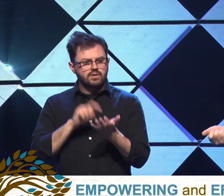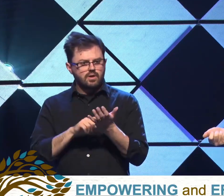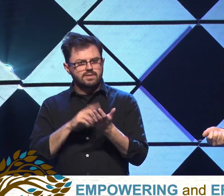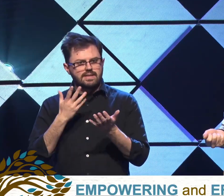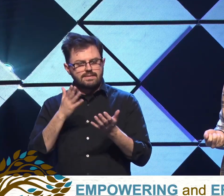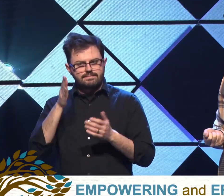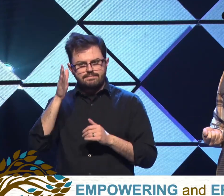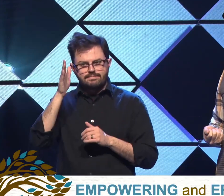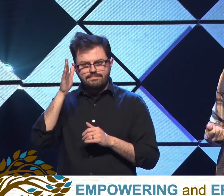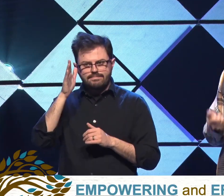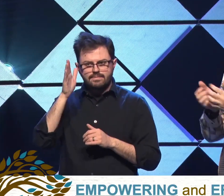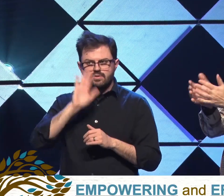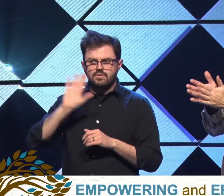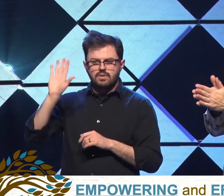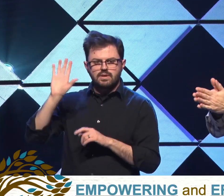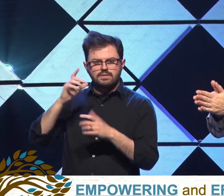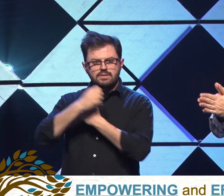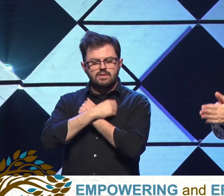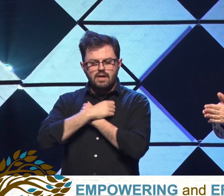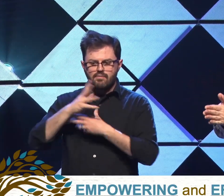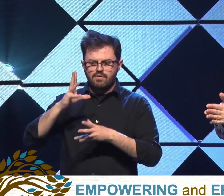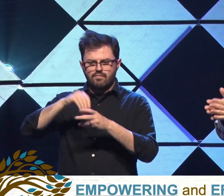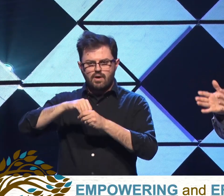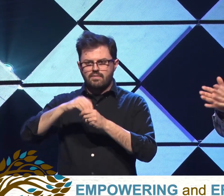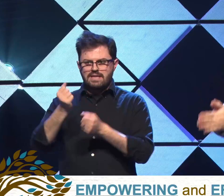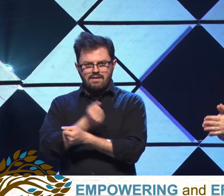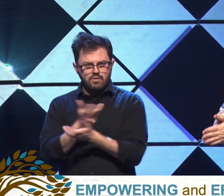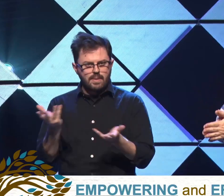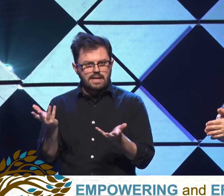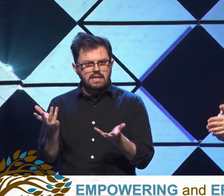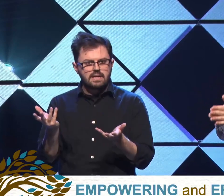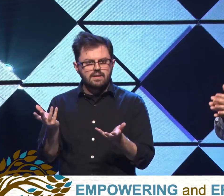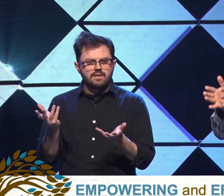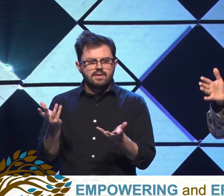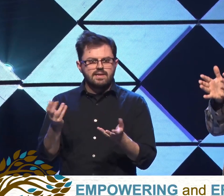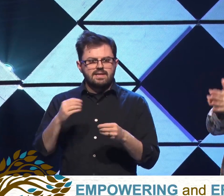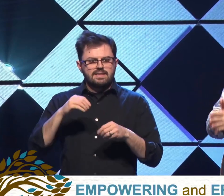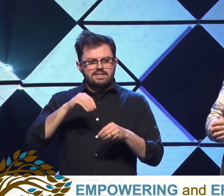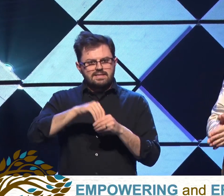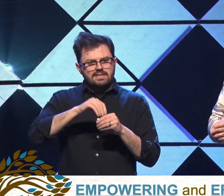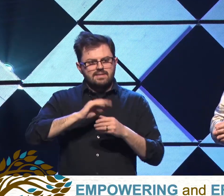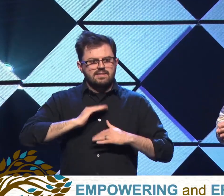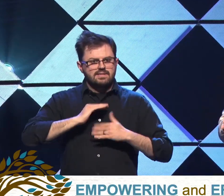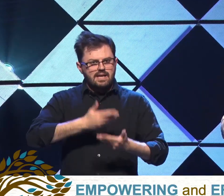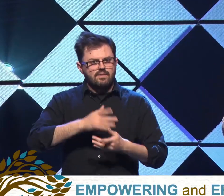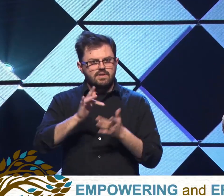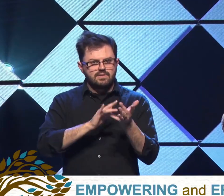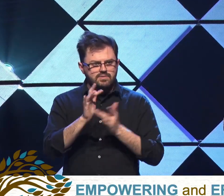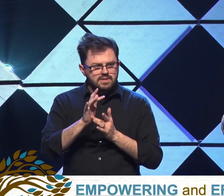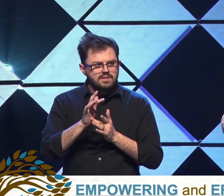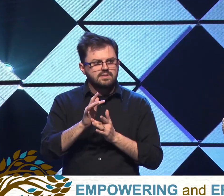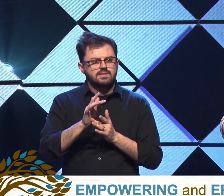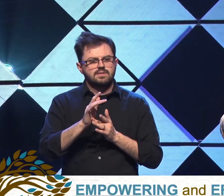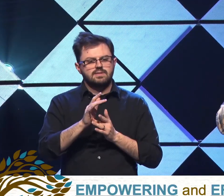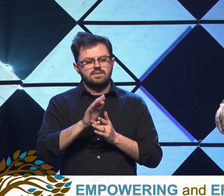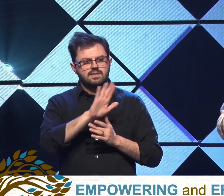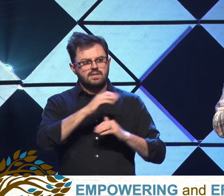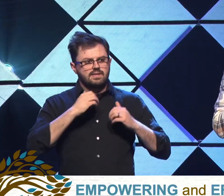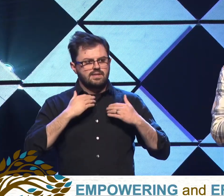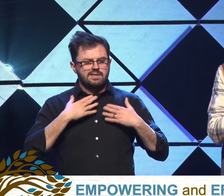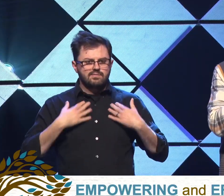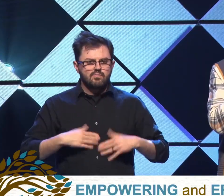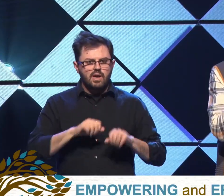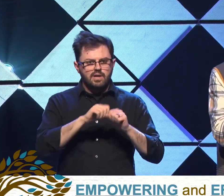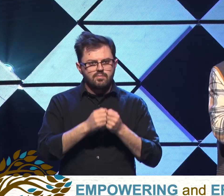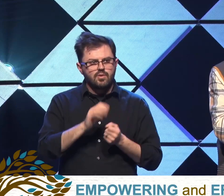involves everyone. And in the sacrifice of Jesus, in the brokenness of his body, in the shedding of his blood, we have been given a